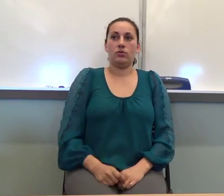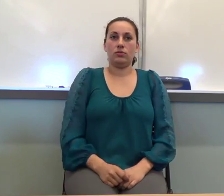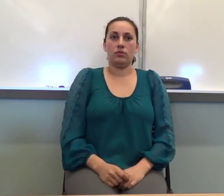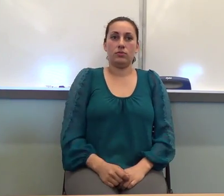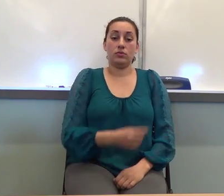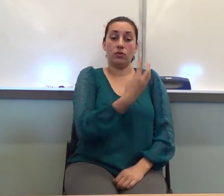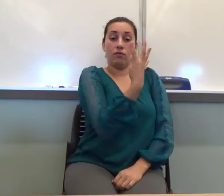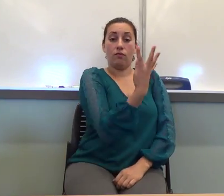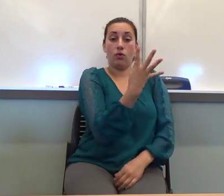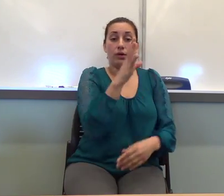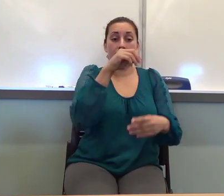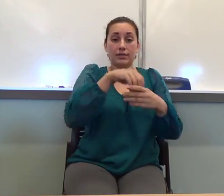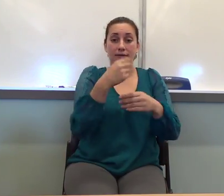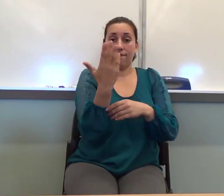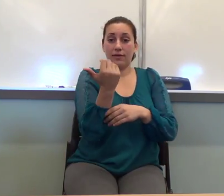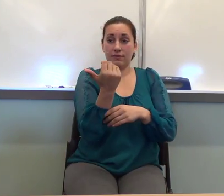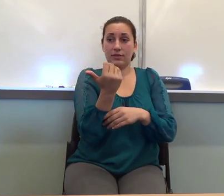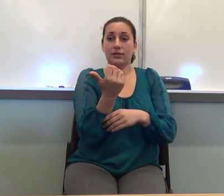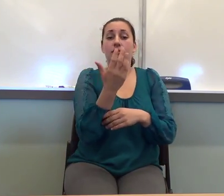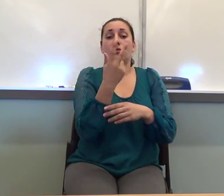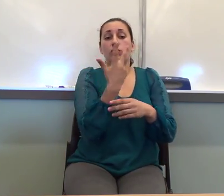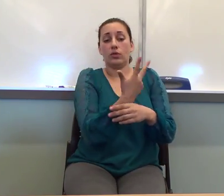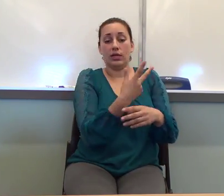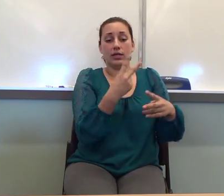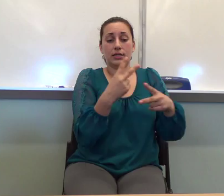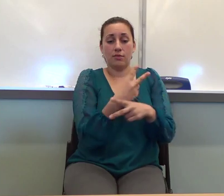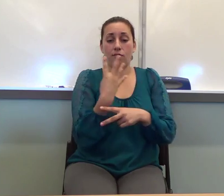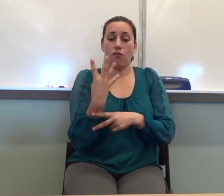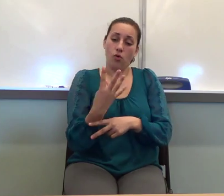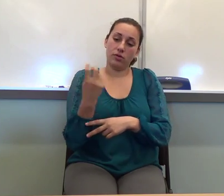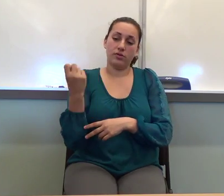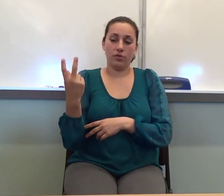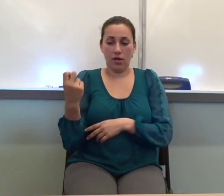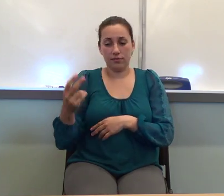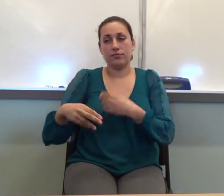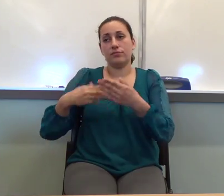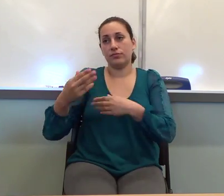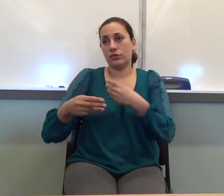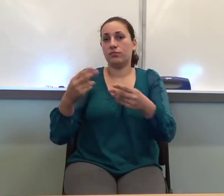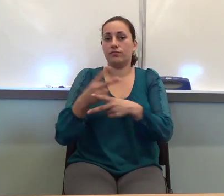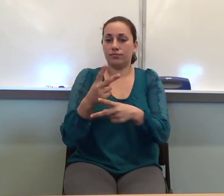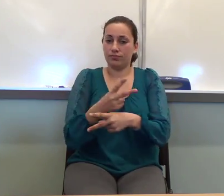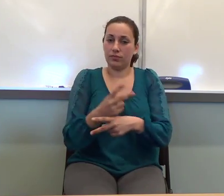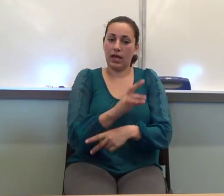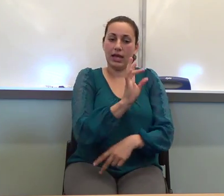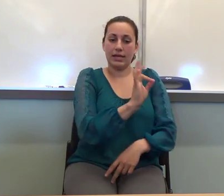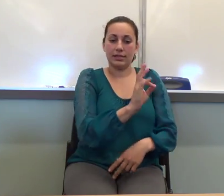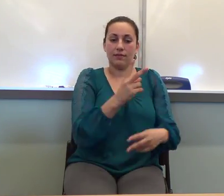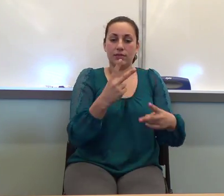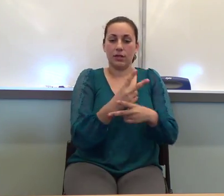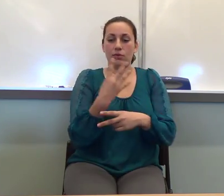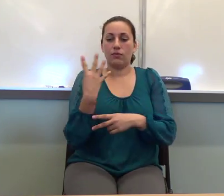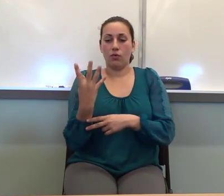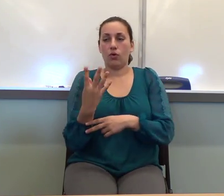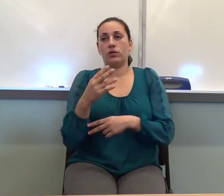3 times 4 is 12, and so forth. 7 times 4 is 28.